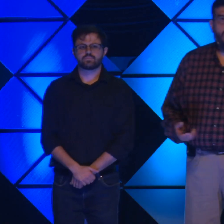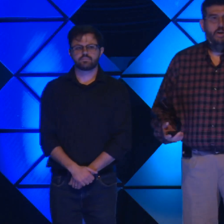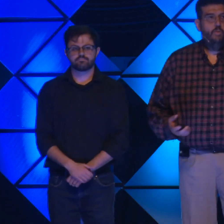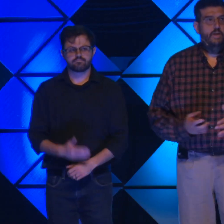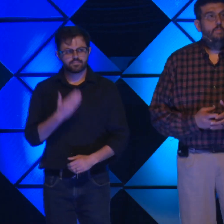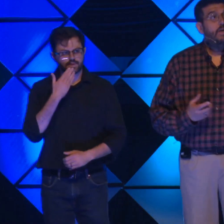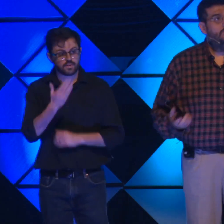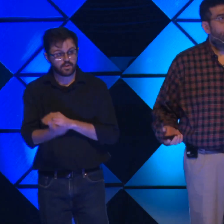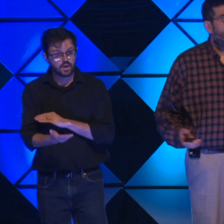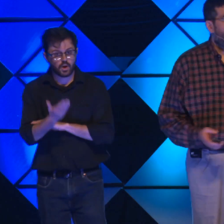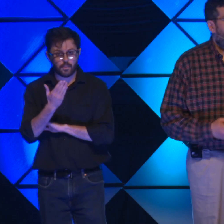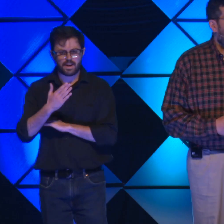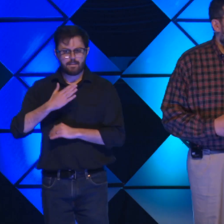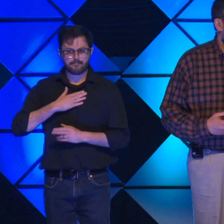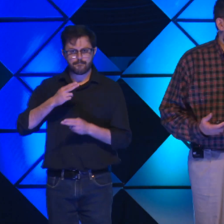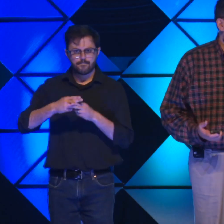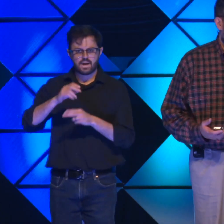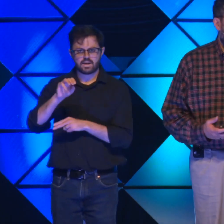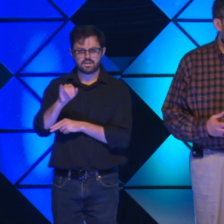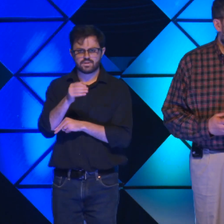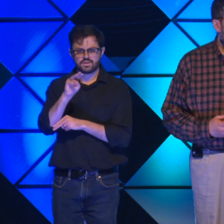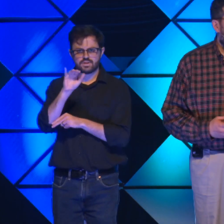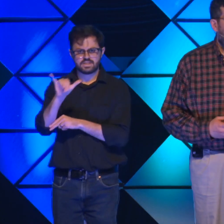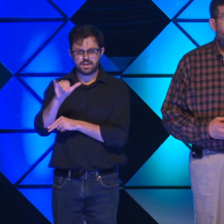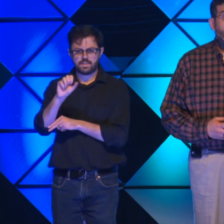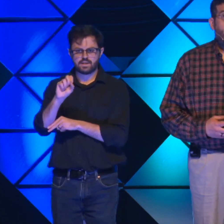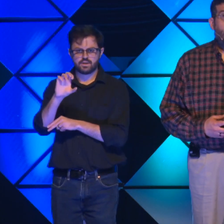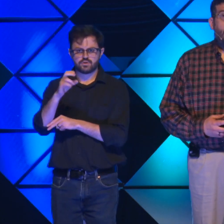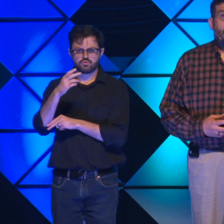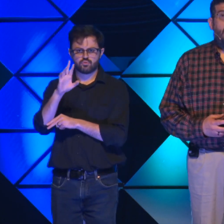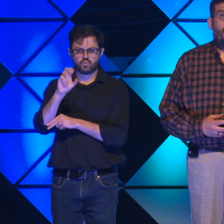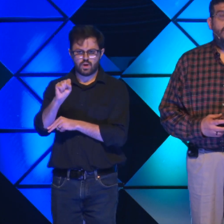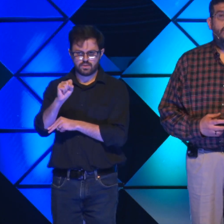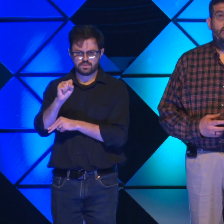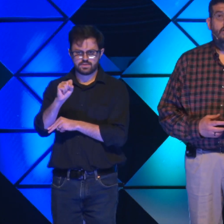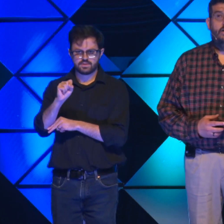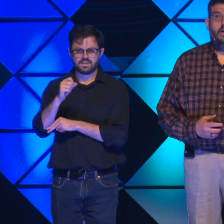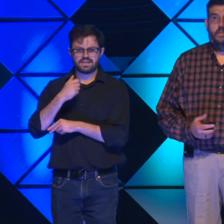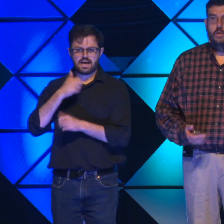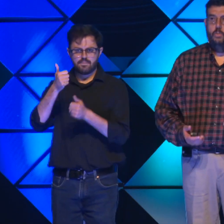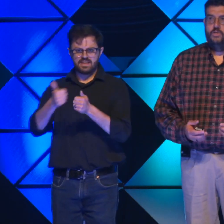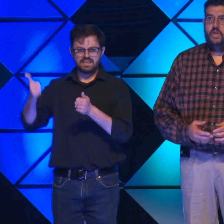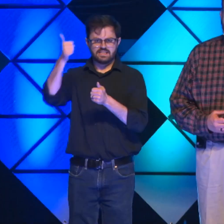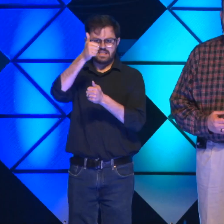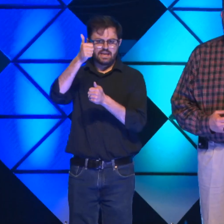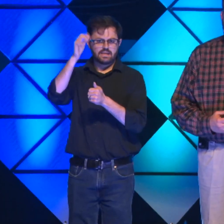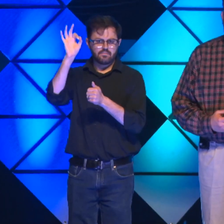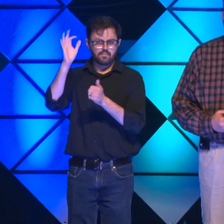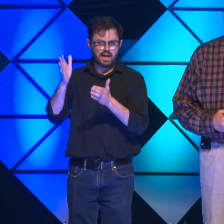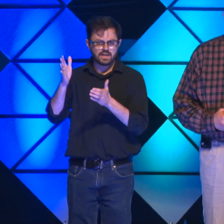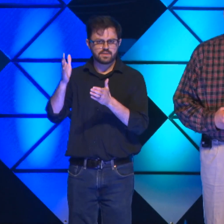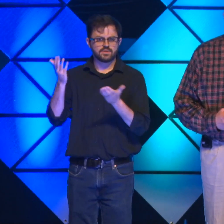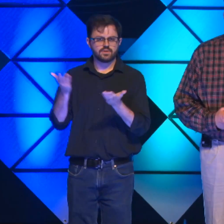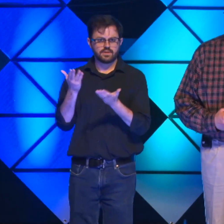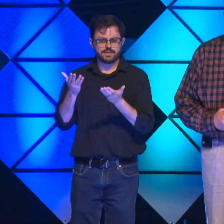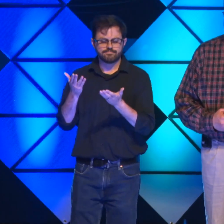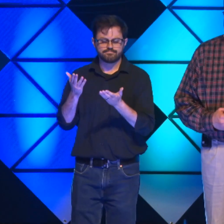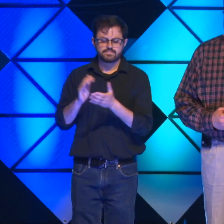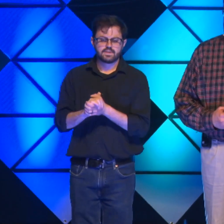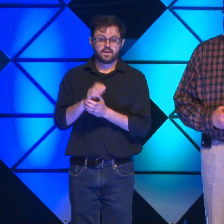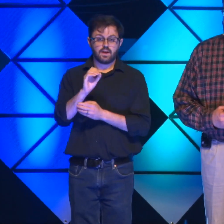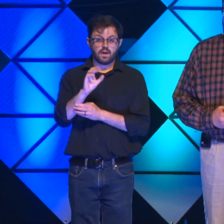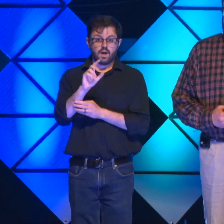Good morning, everybody. My name is Jimmy Scruggs. I'm the executive pastor here. On October 7th,